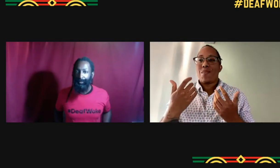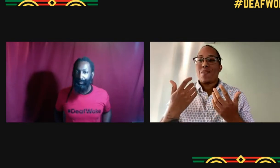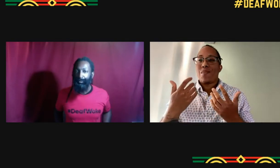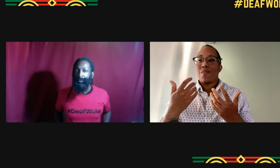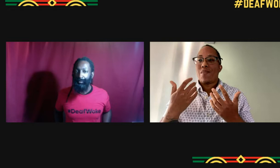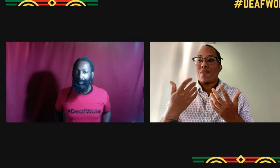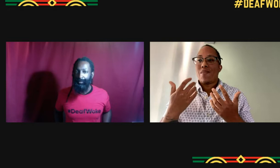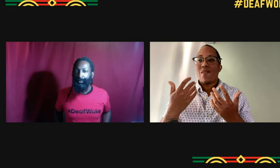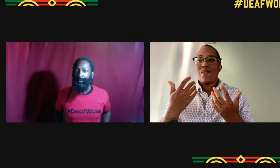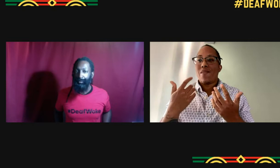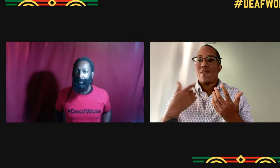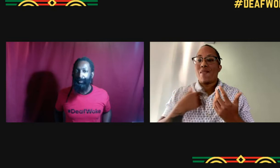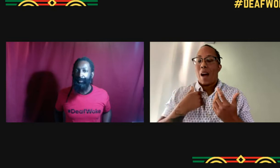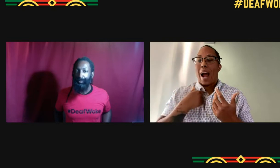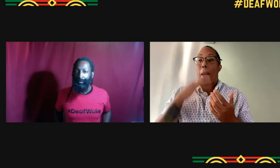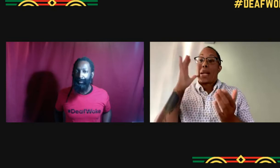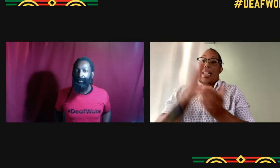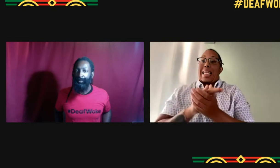that similar